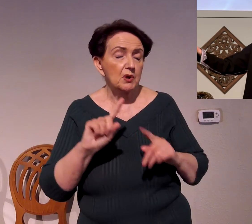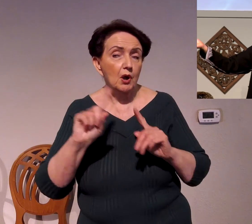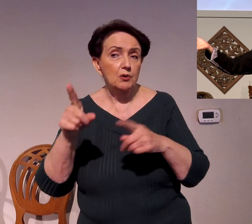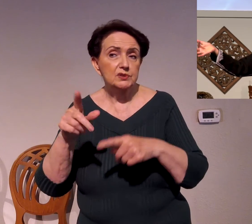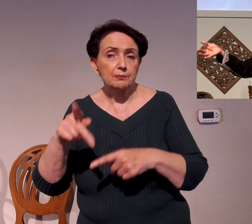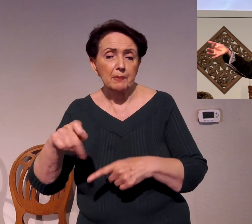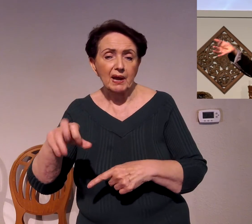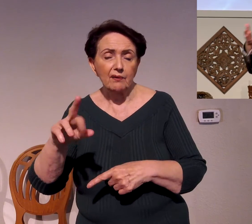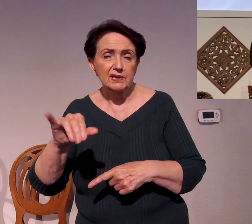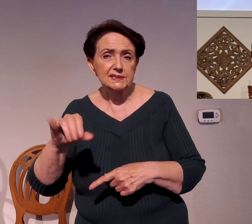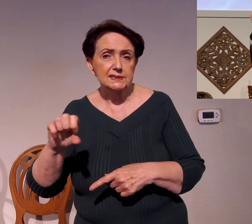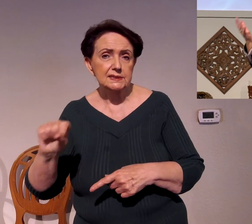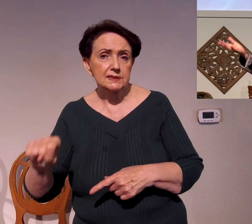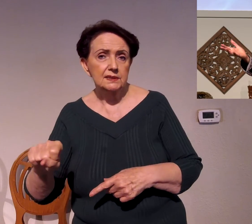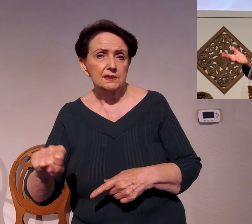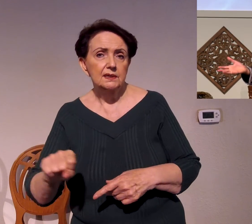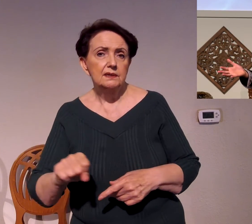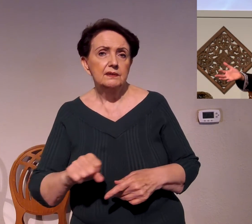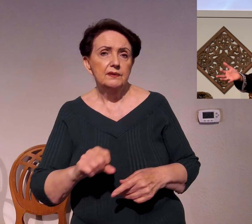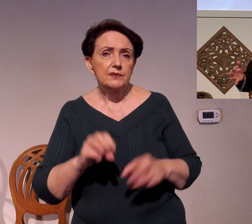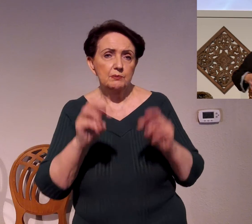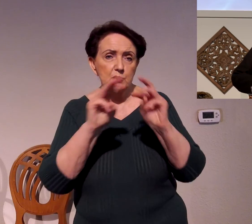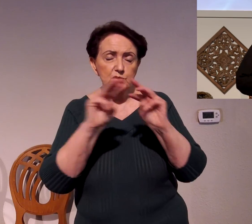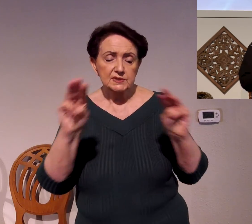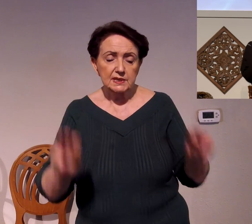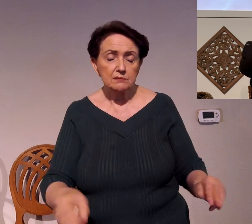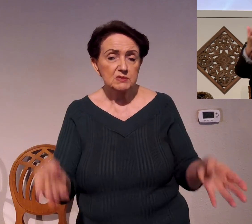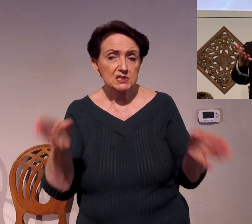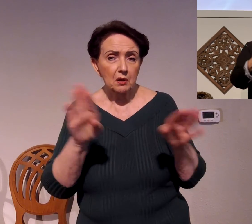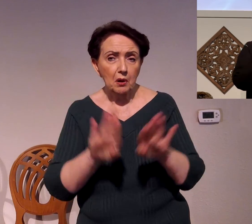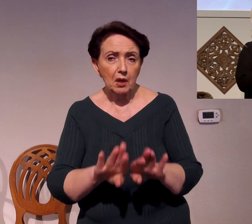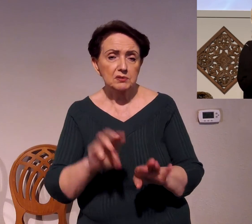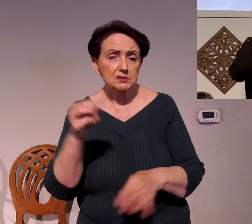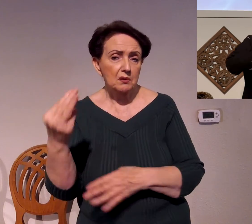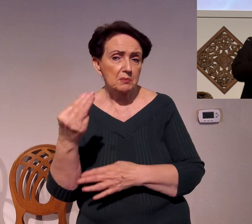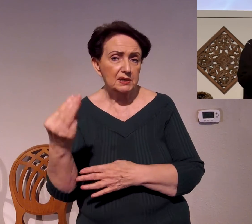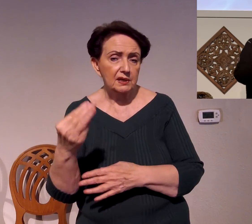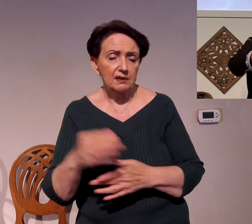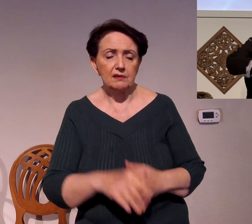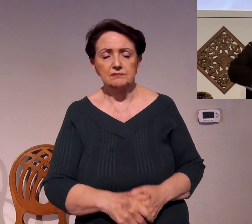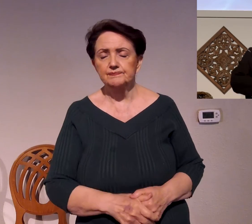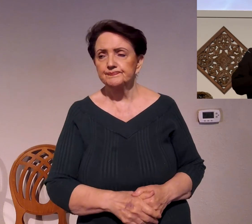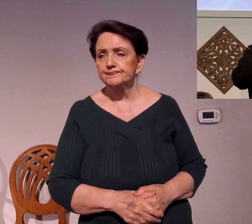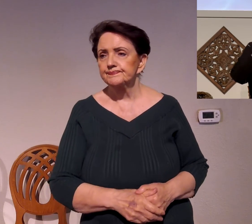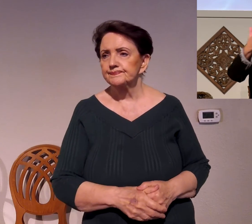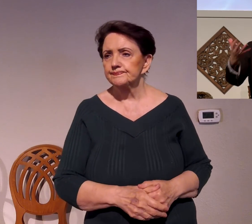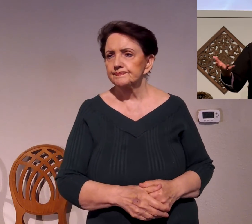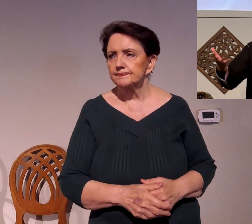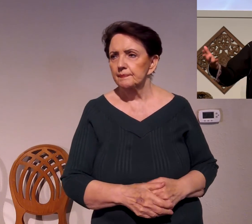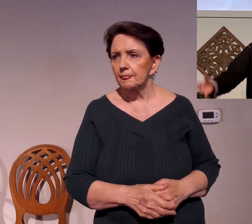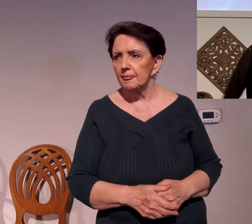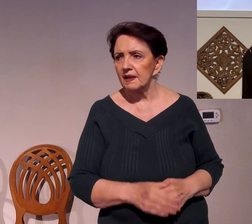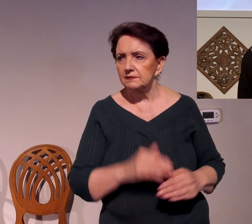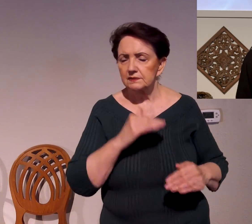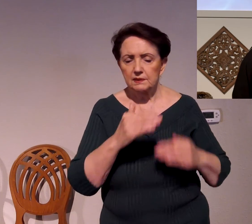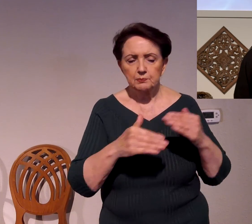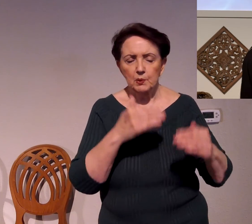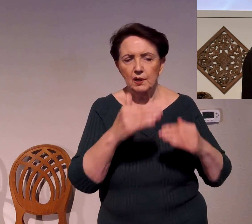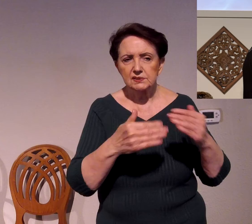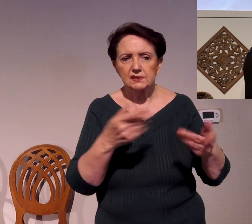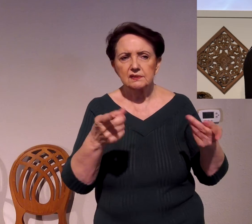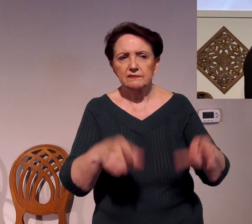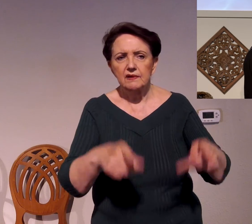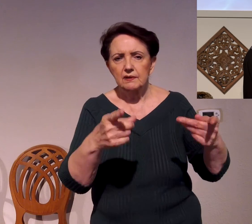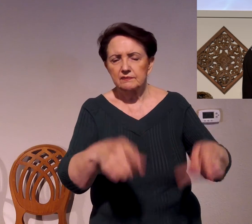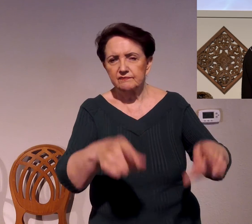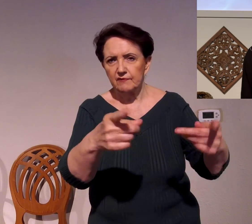isn't open because you didn't realize it was closed on Mondays. Or, right, it doesn't, everything... It's that process of